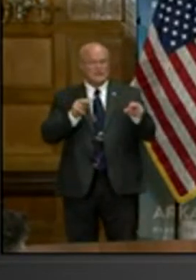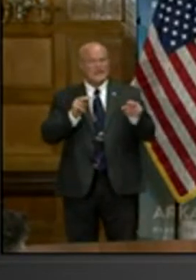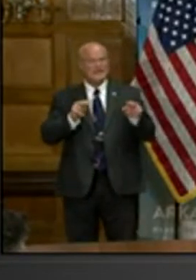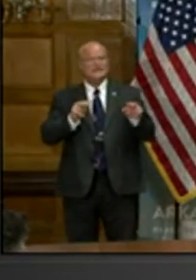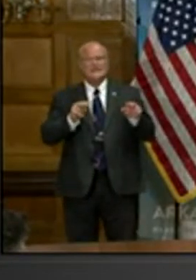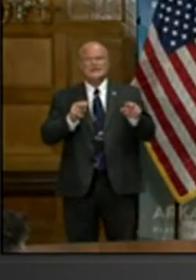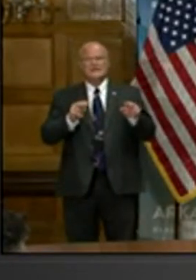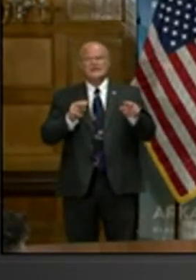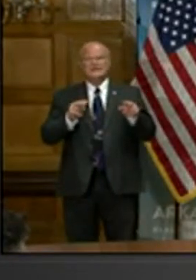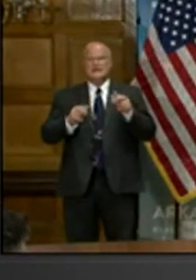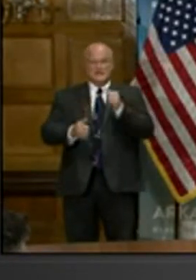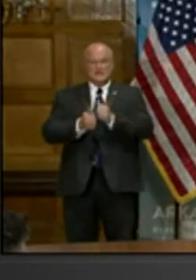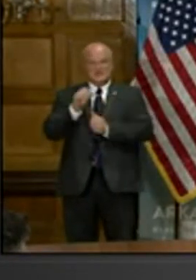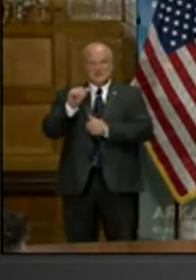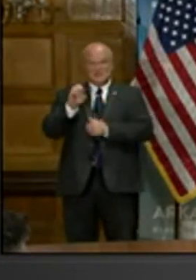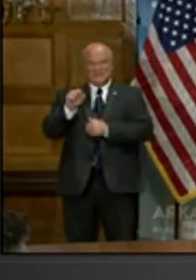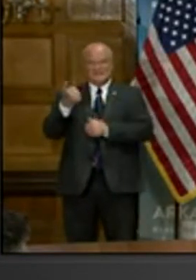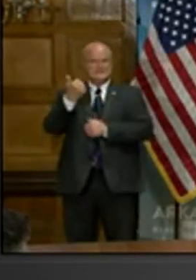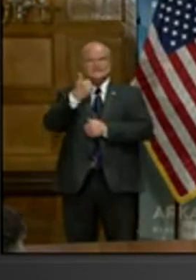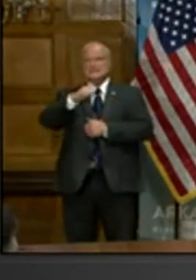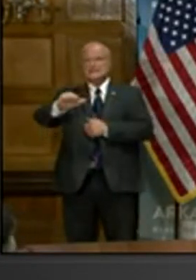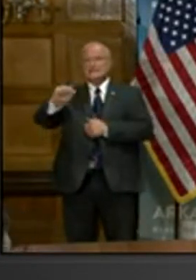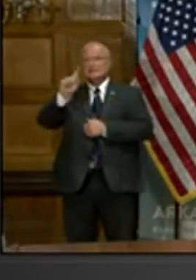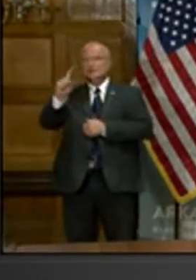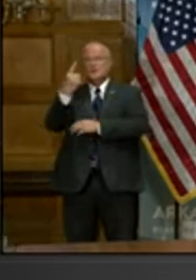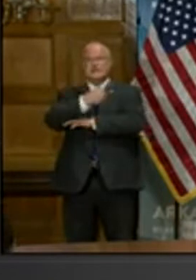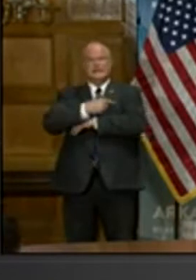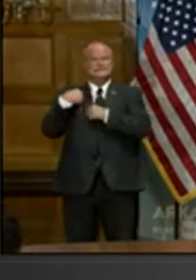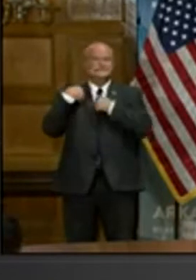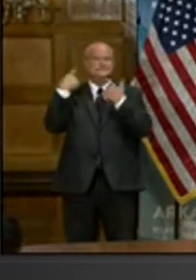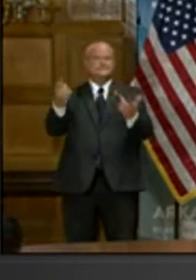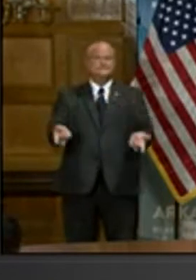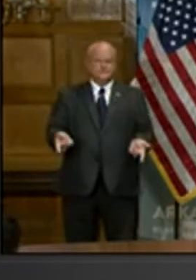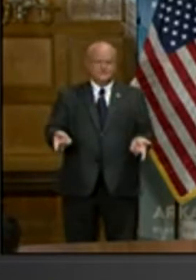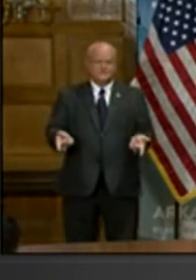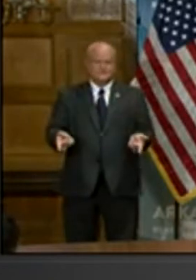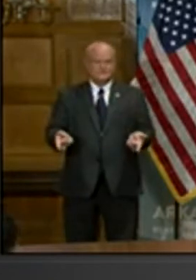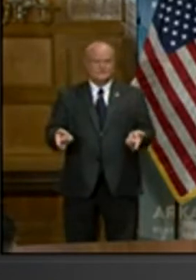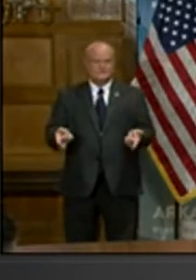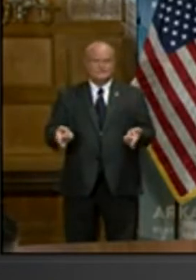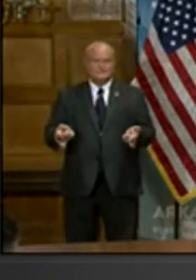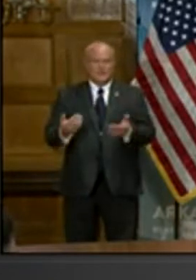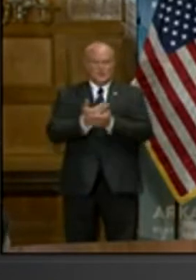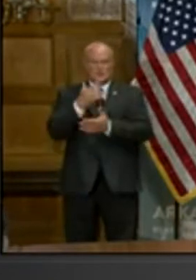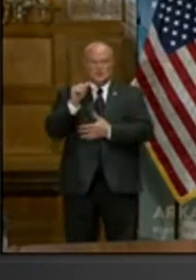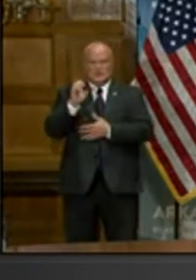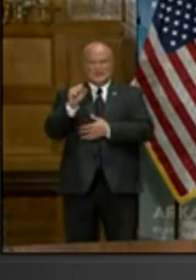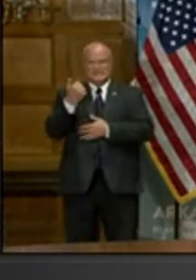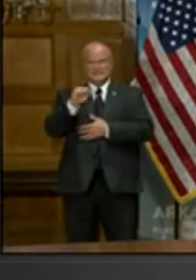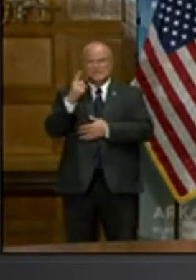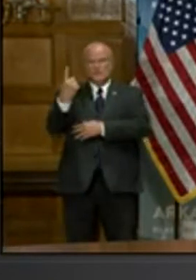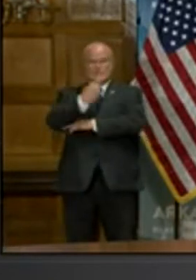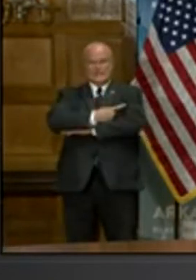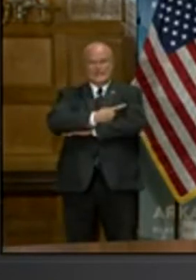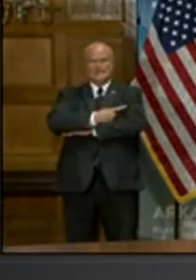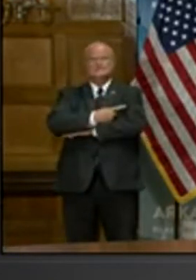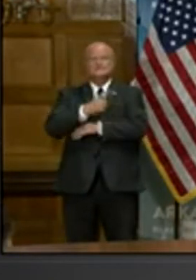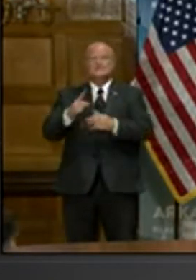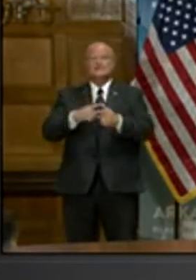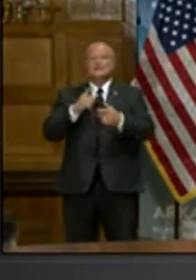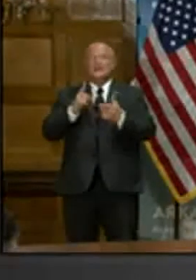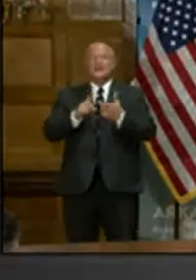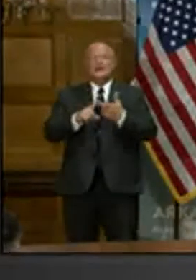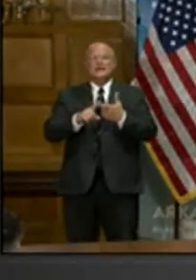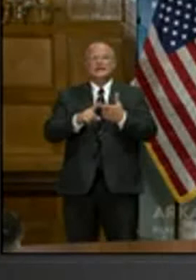it, the most cases in any one day that we've had new cases in any one day. And then if you